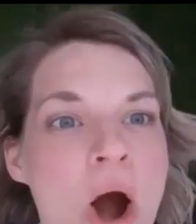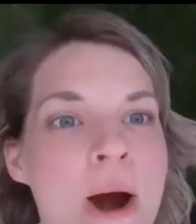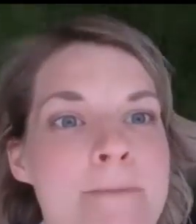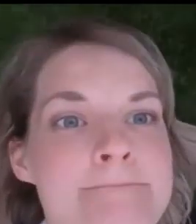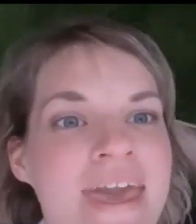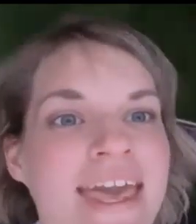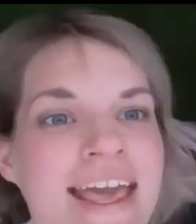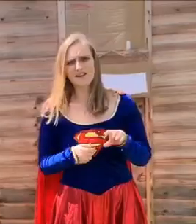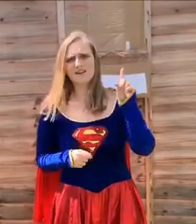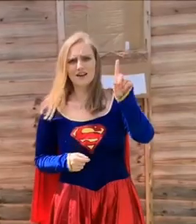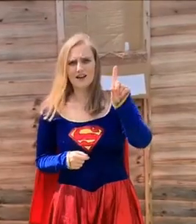falling asleep.